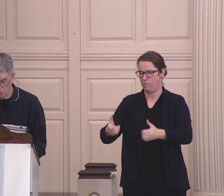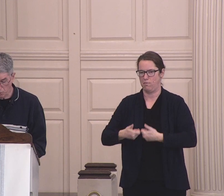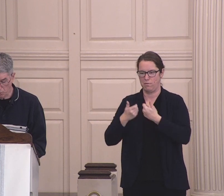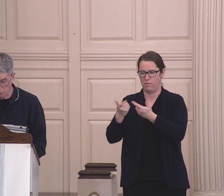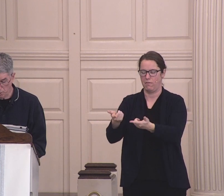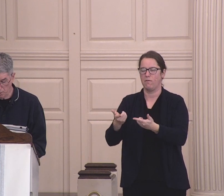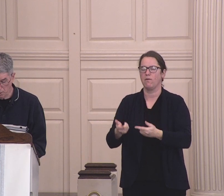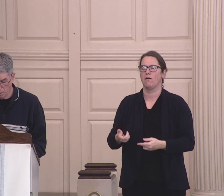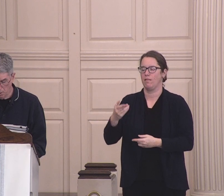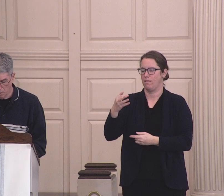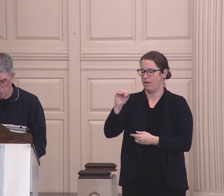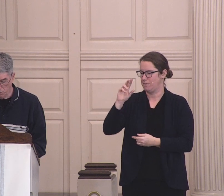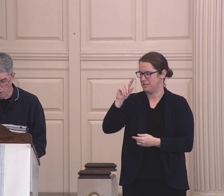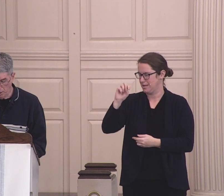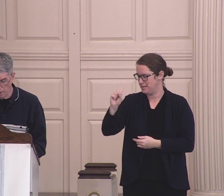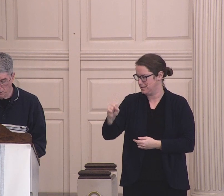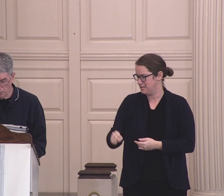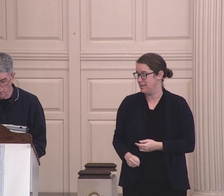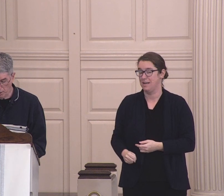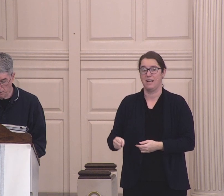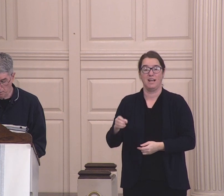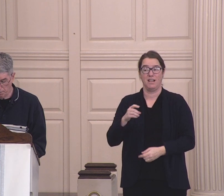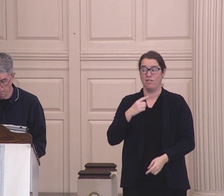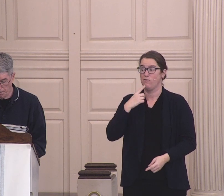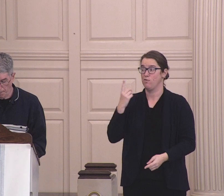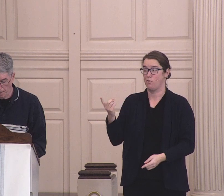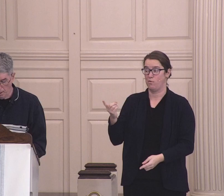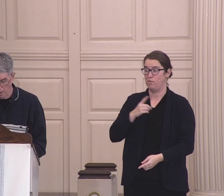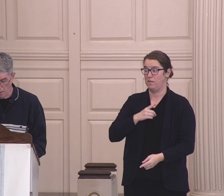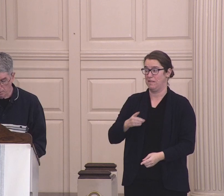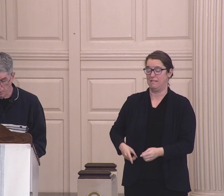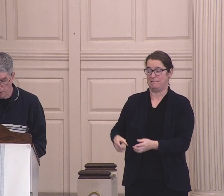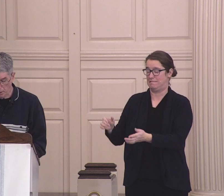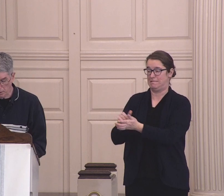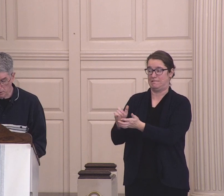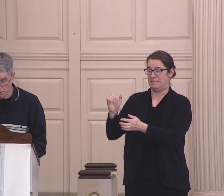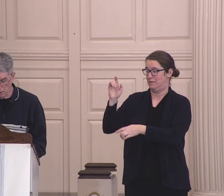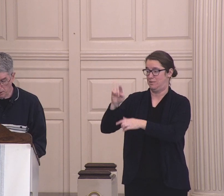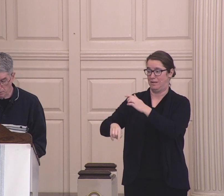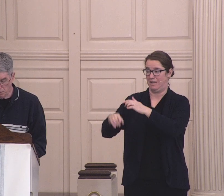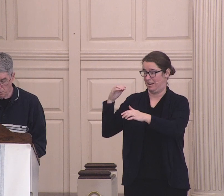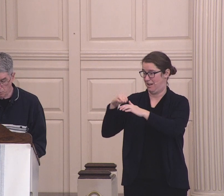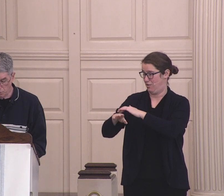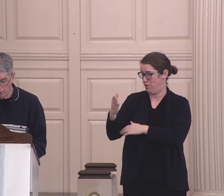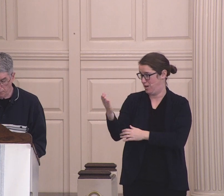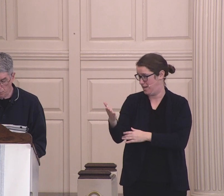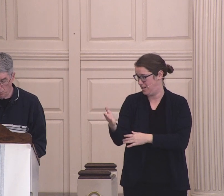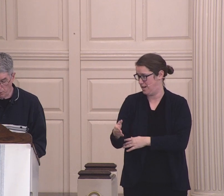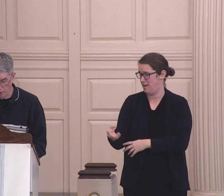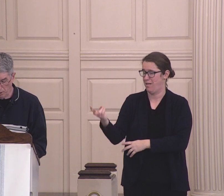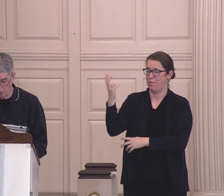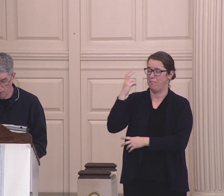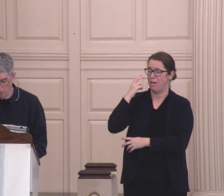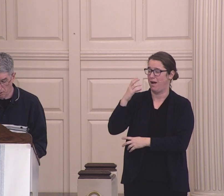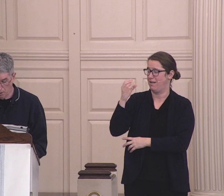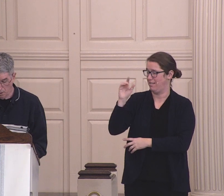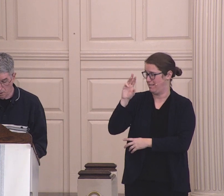David was told, "You cannot enter here. The blind and the lame will drive you